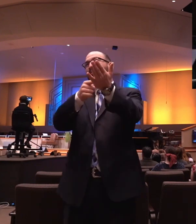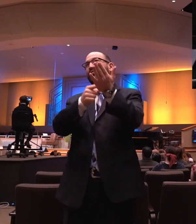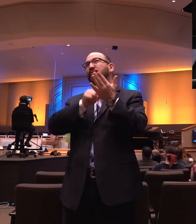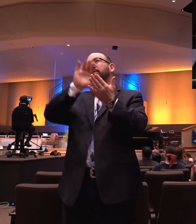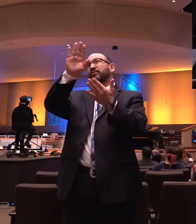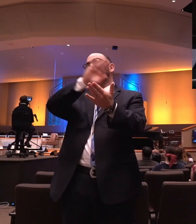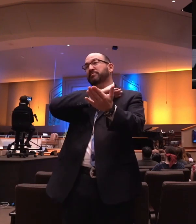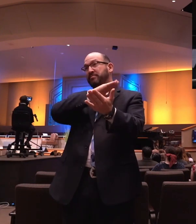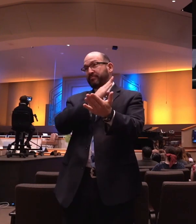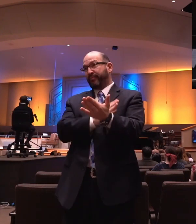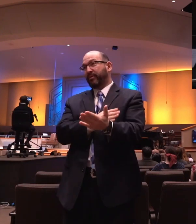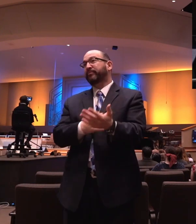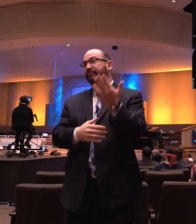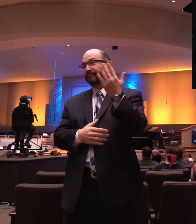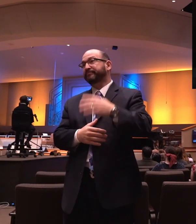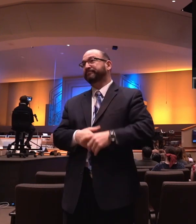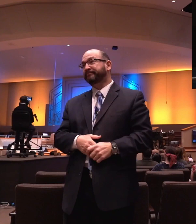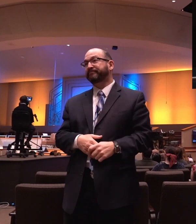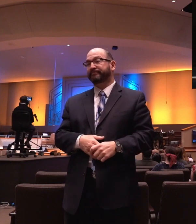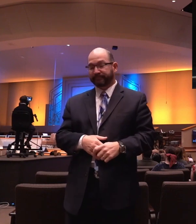that He is God.